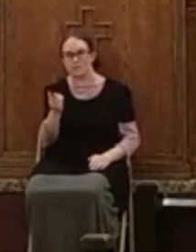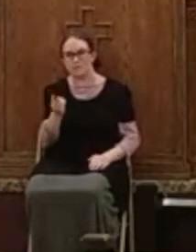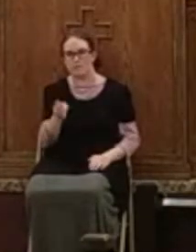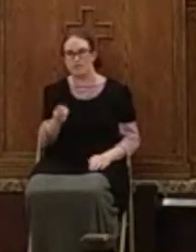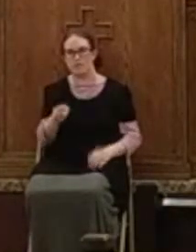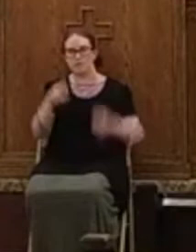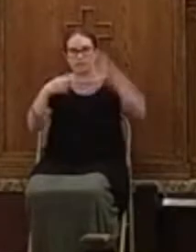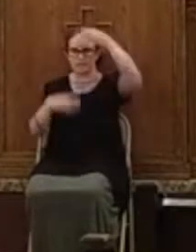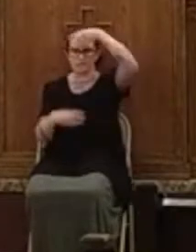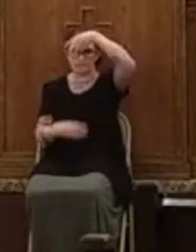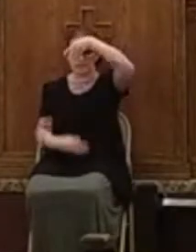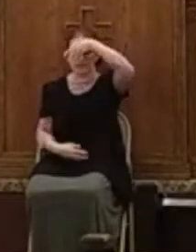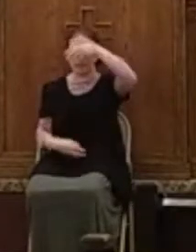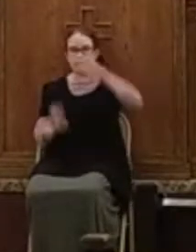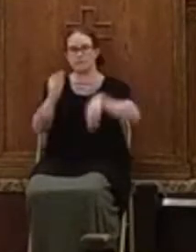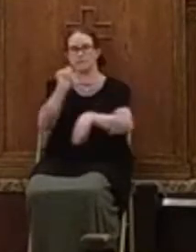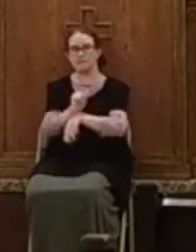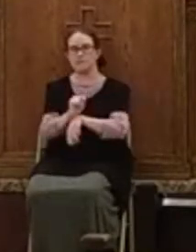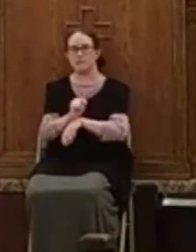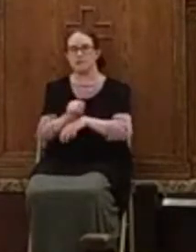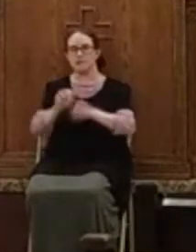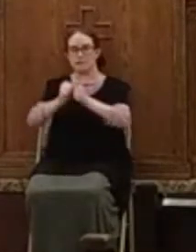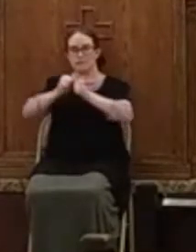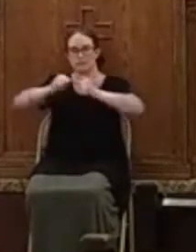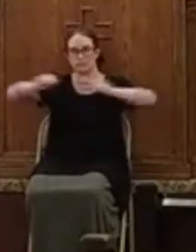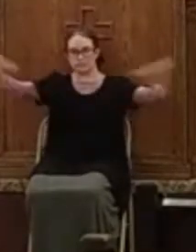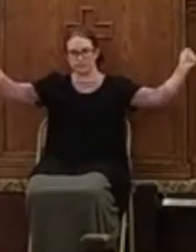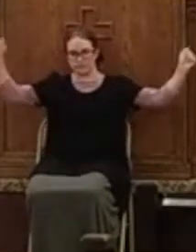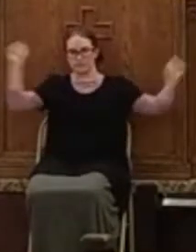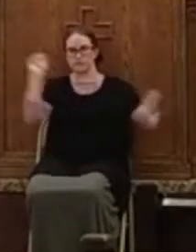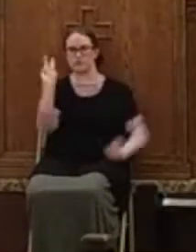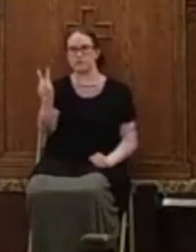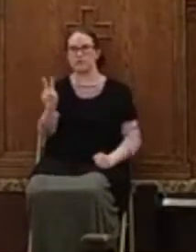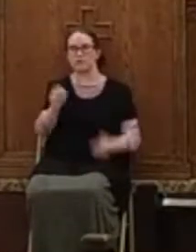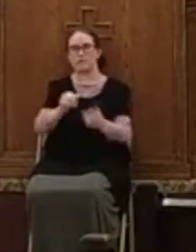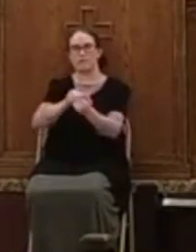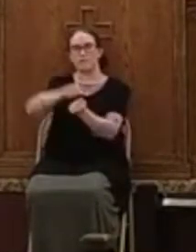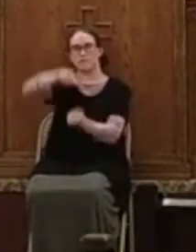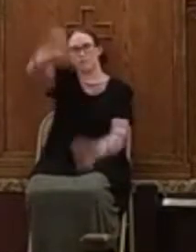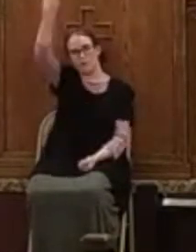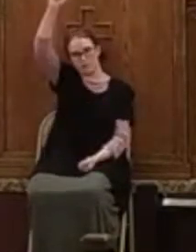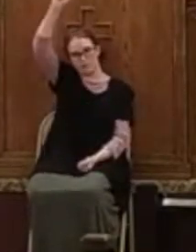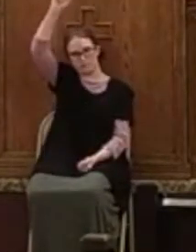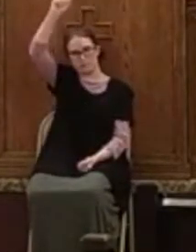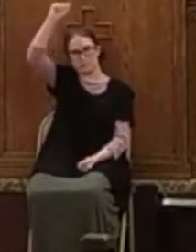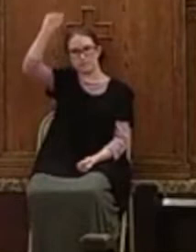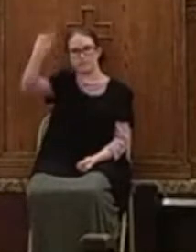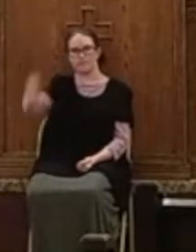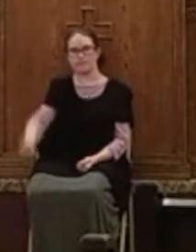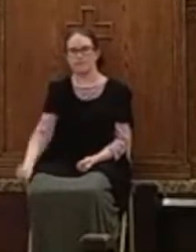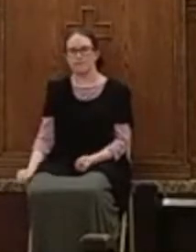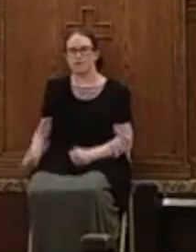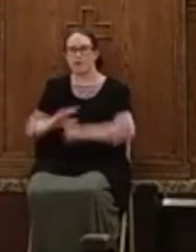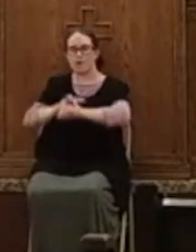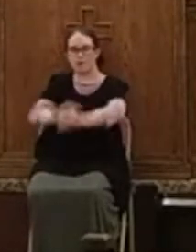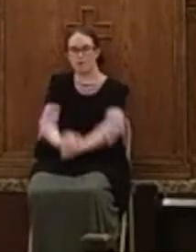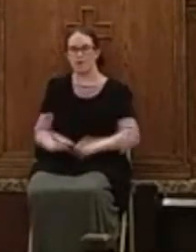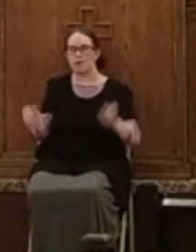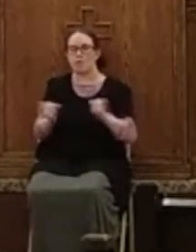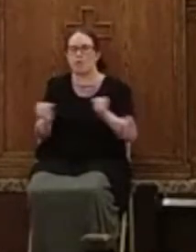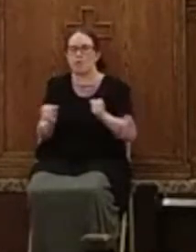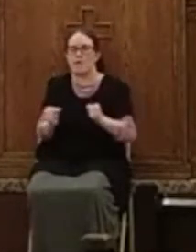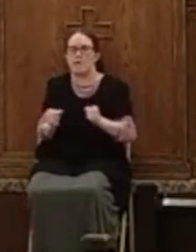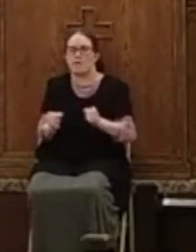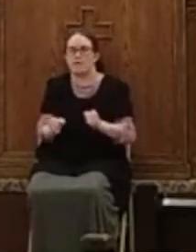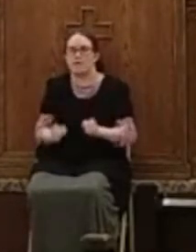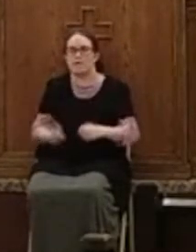veil of the temple was rent in twain from the top to the bottom, and the earth did quake and